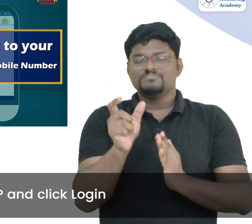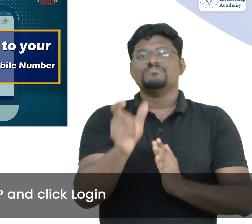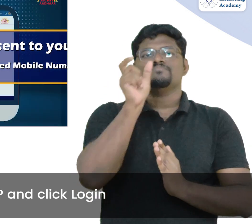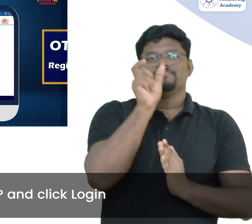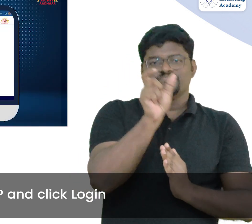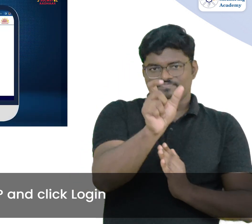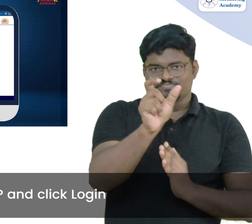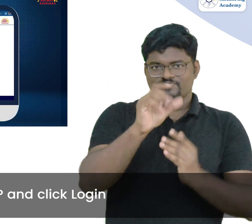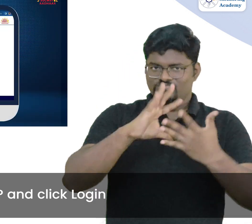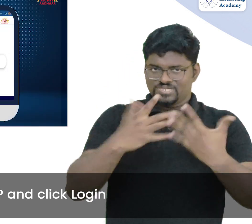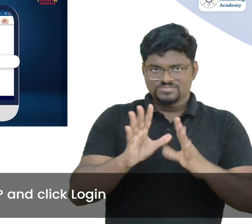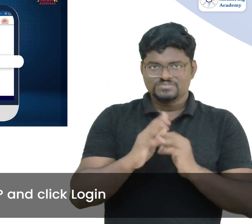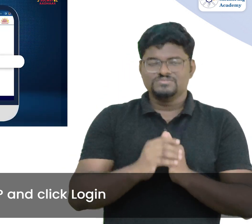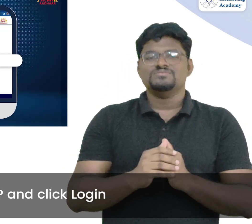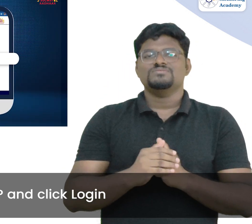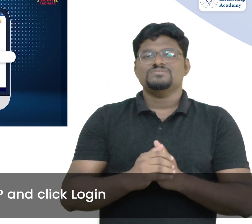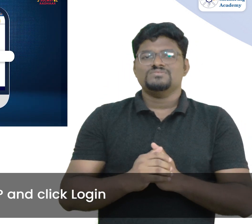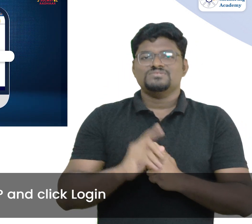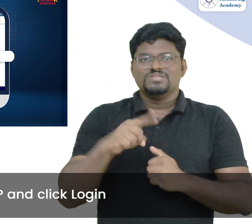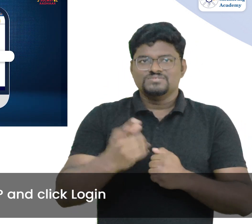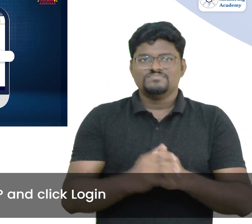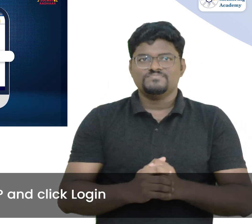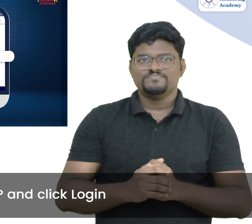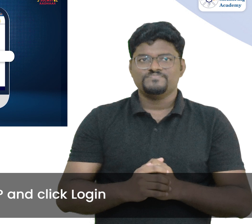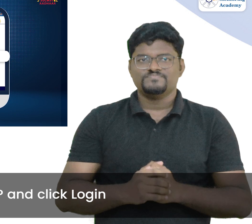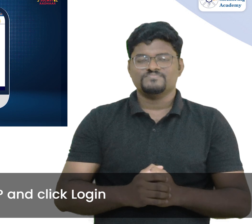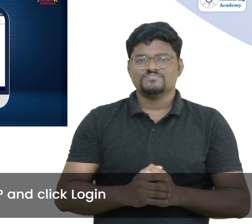Enter OTP and click Login.